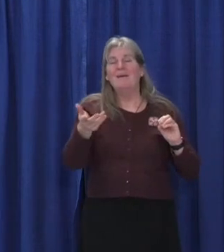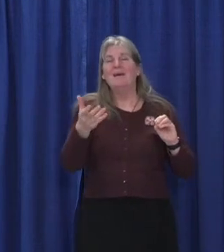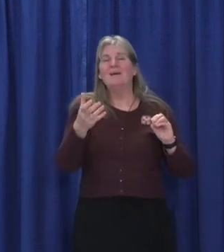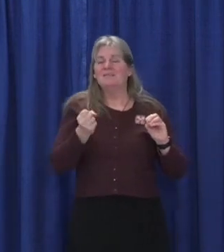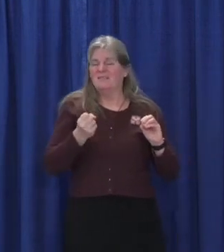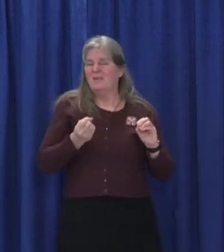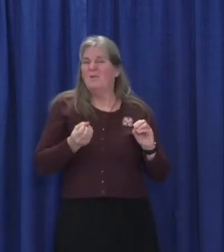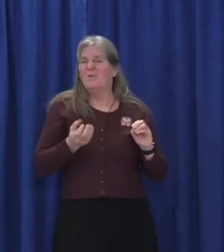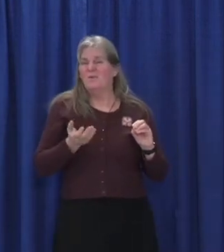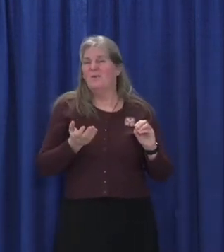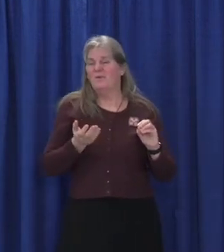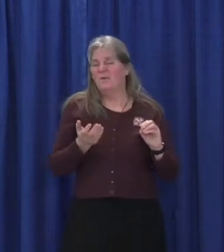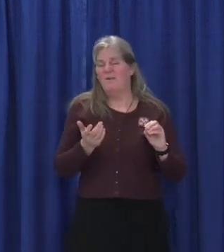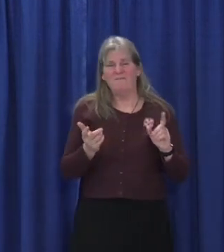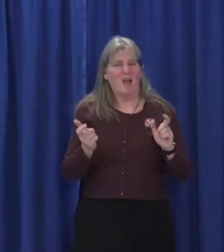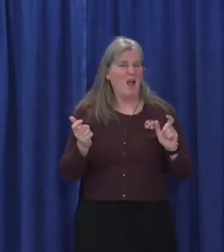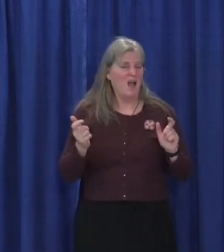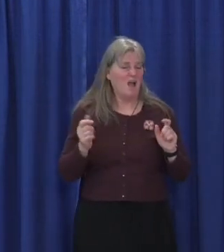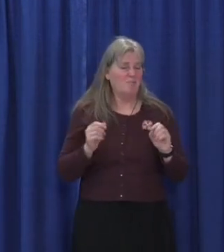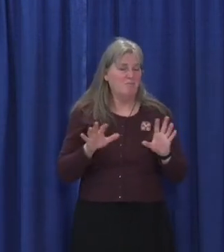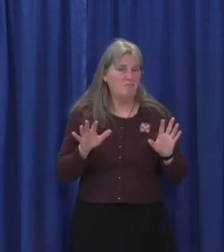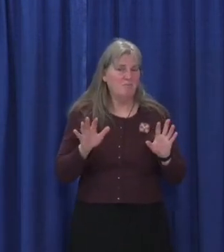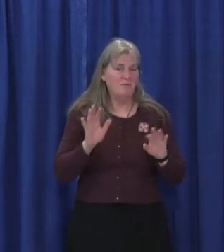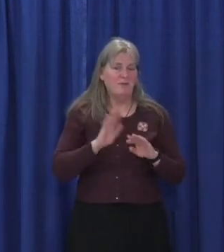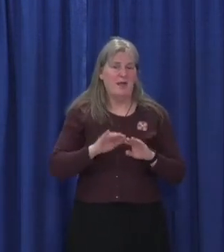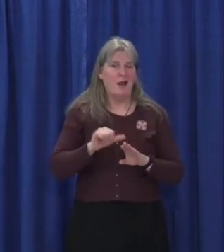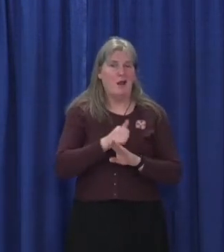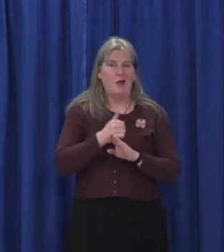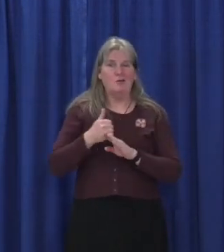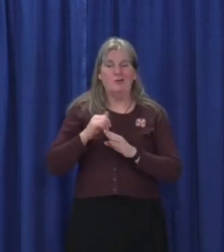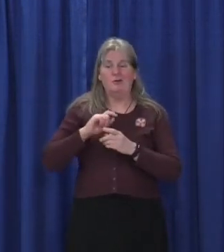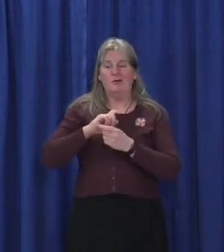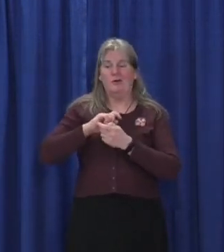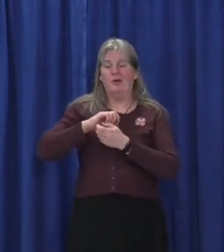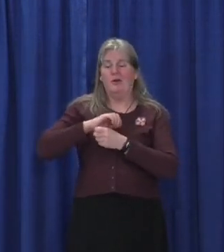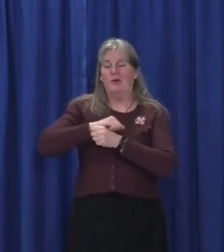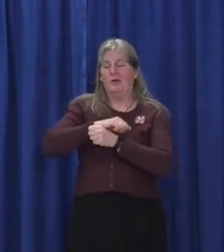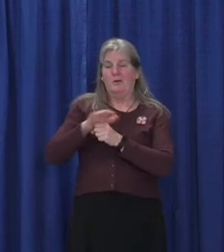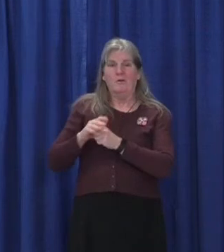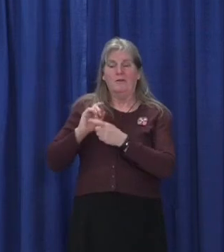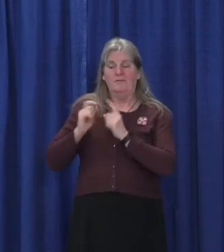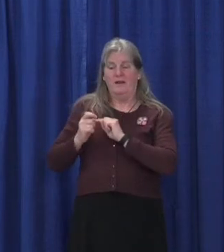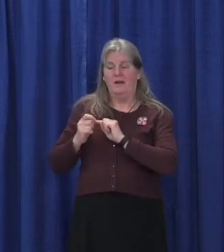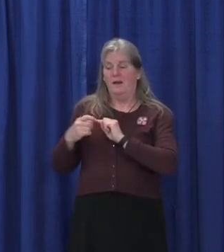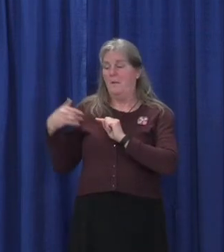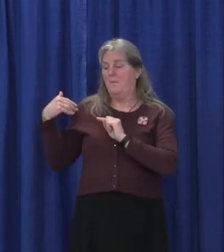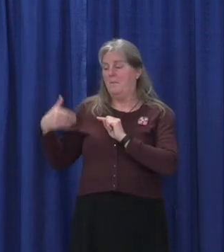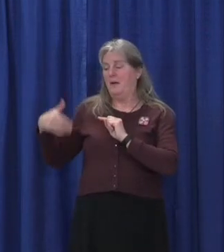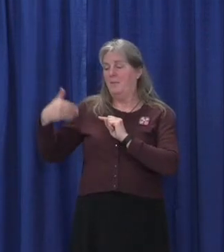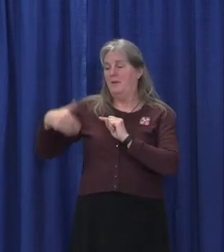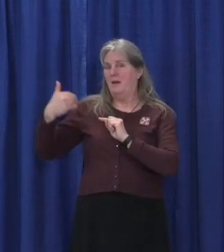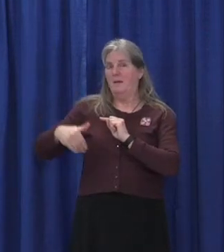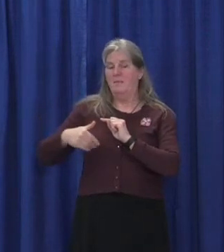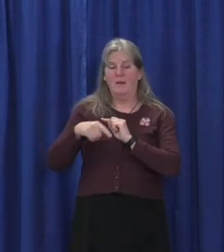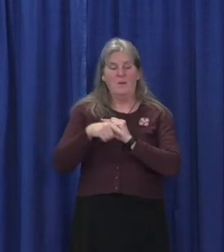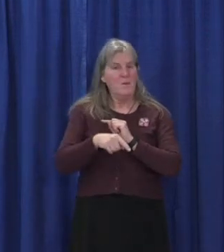will occur more rapidly than it has with previous variants, and there'll be less room for